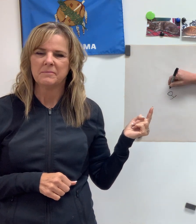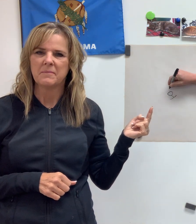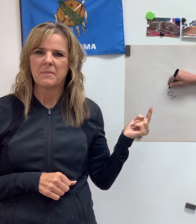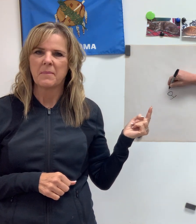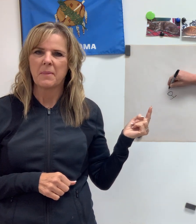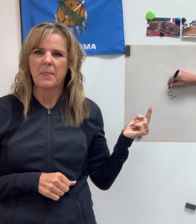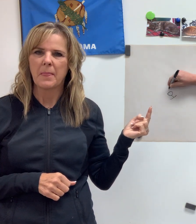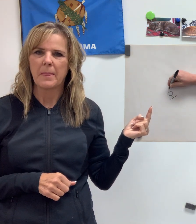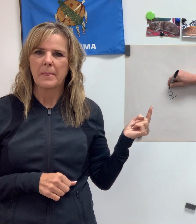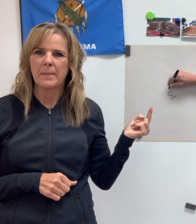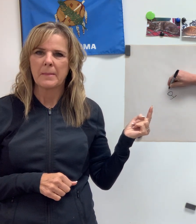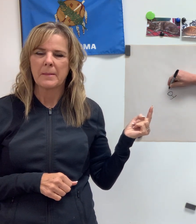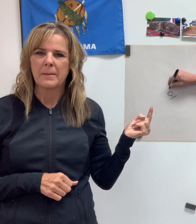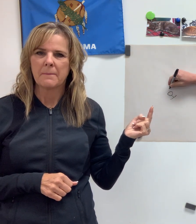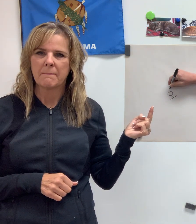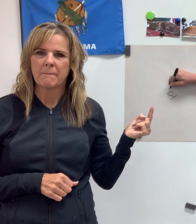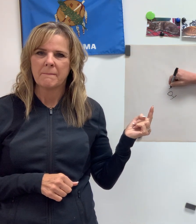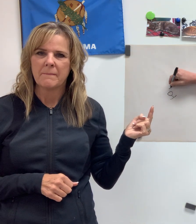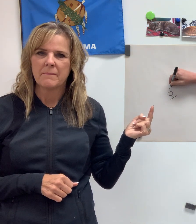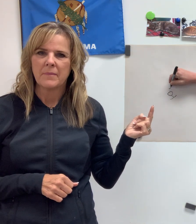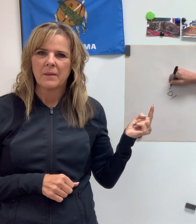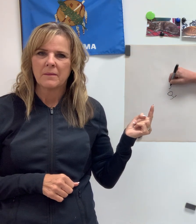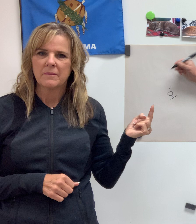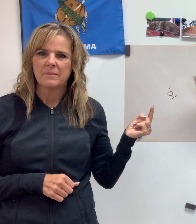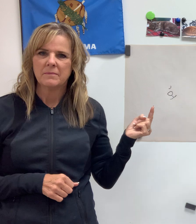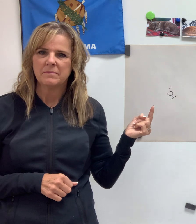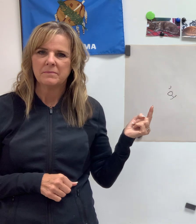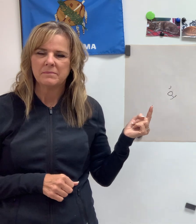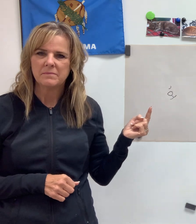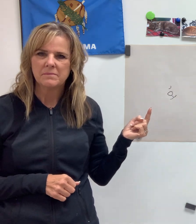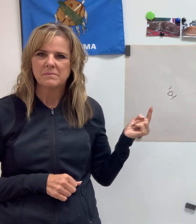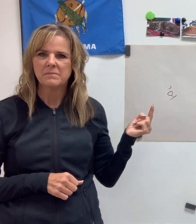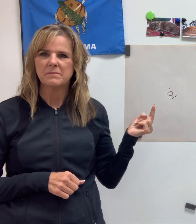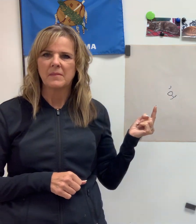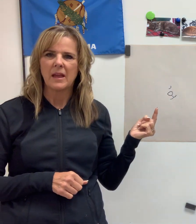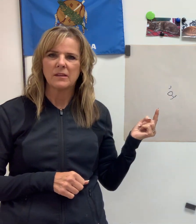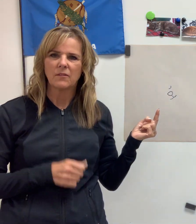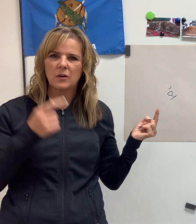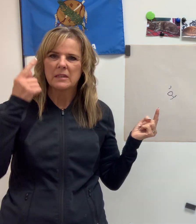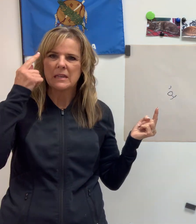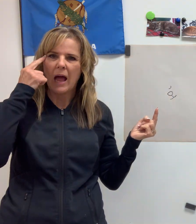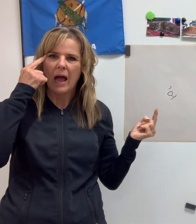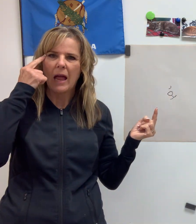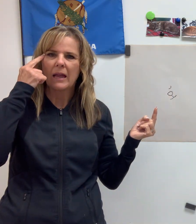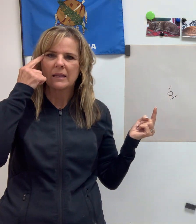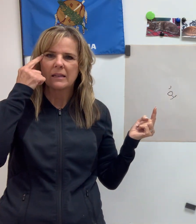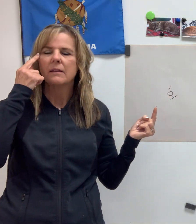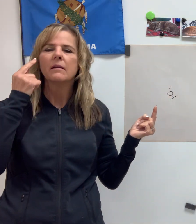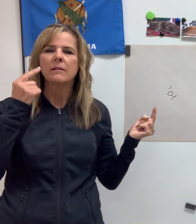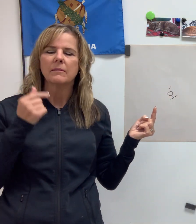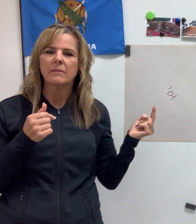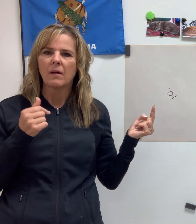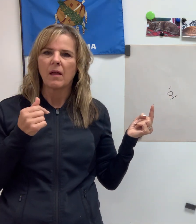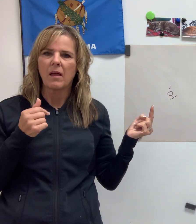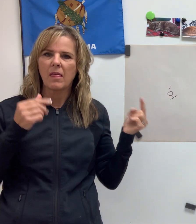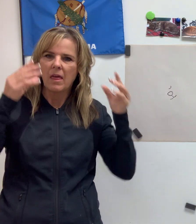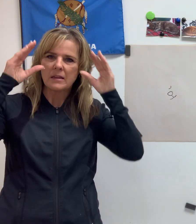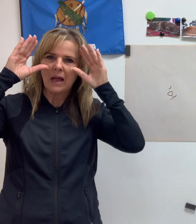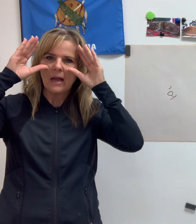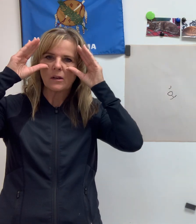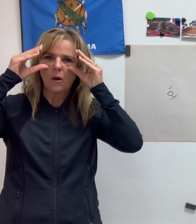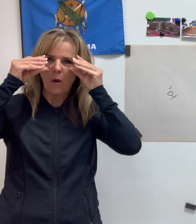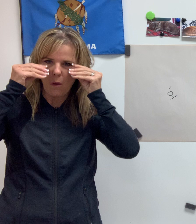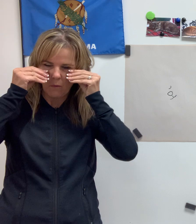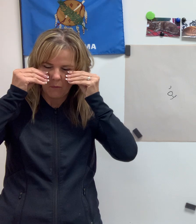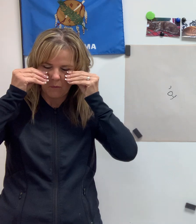little ways, and I'm going to make a curve line for his closed eye. Same thing on the other side. I'm going to look